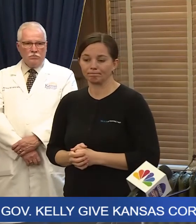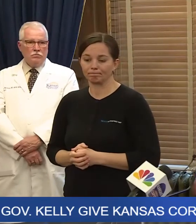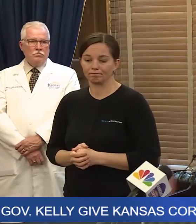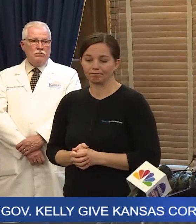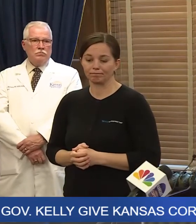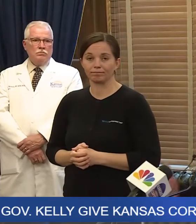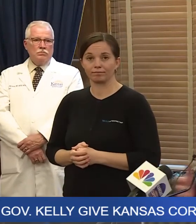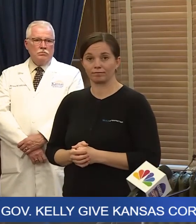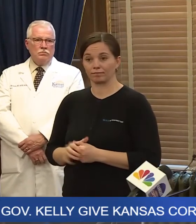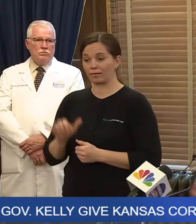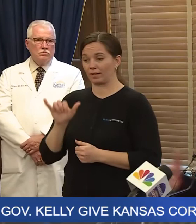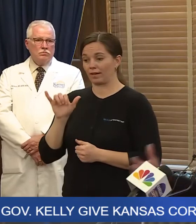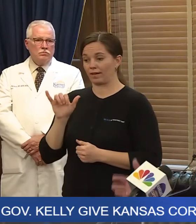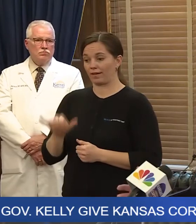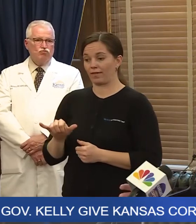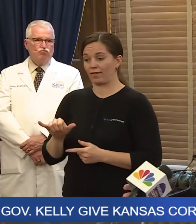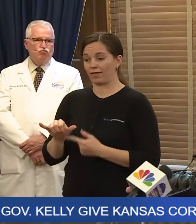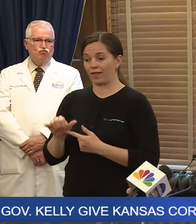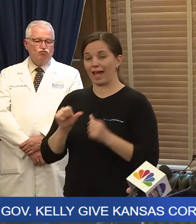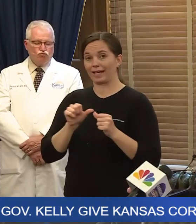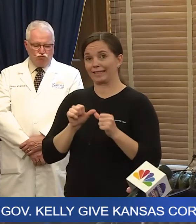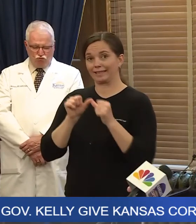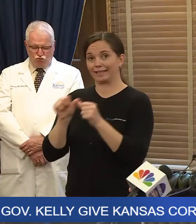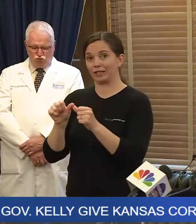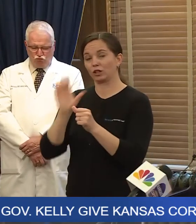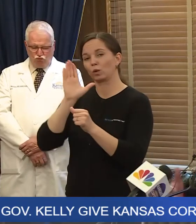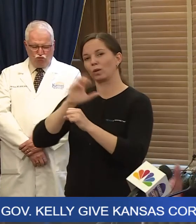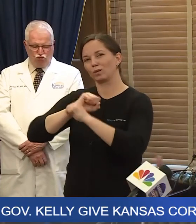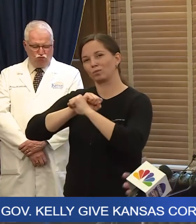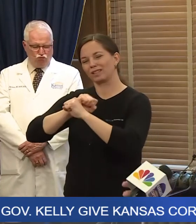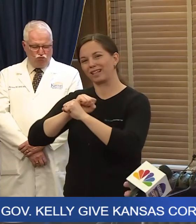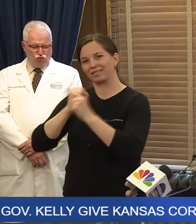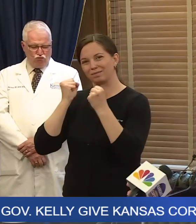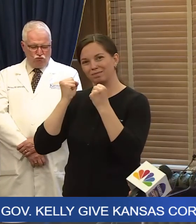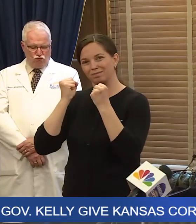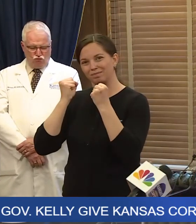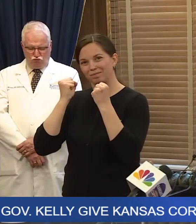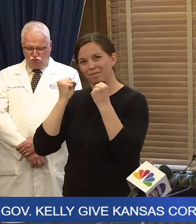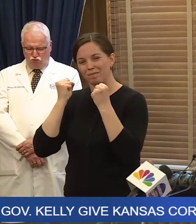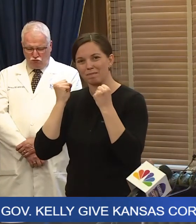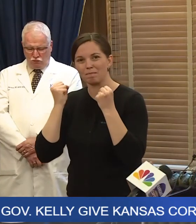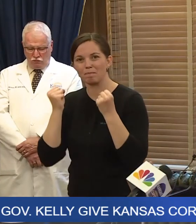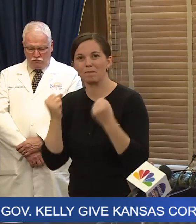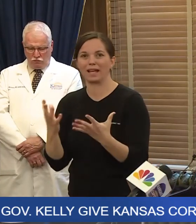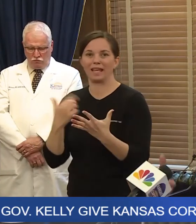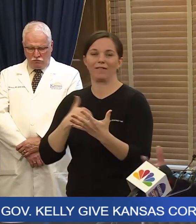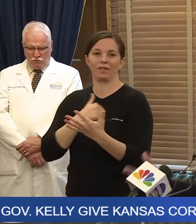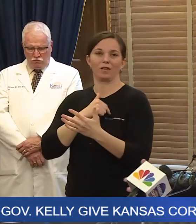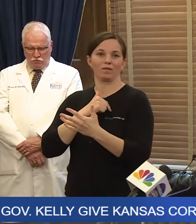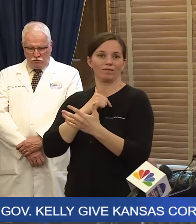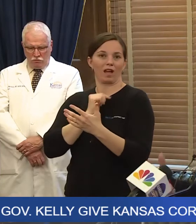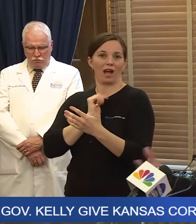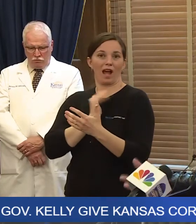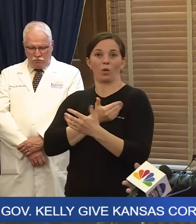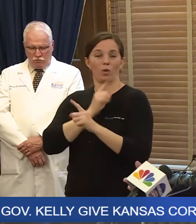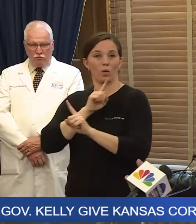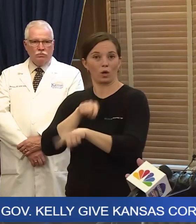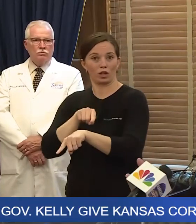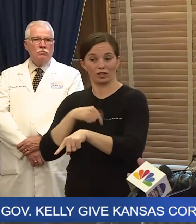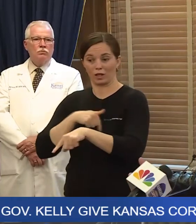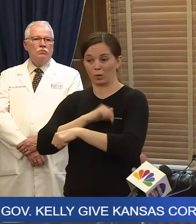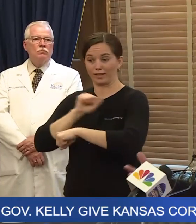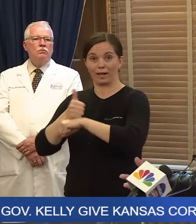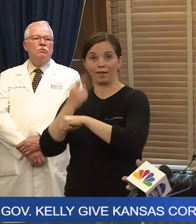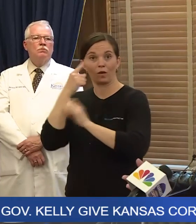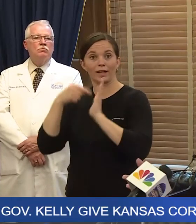That extension will protect a number of the executive orders that we have put in place, which, for